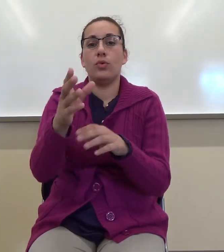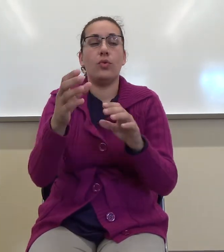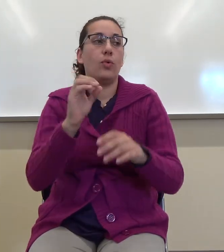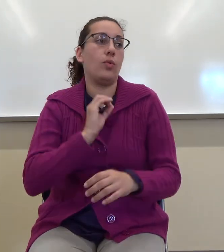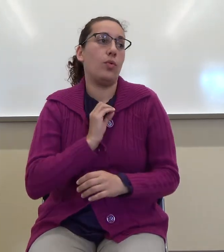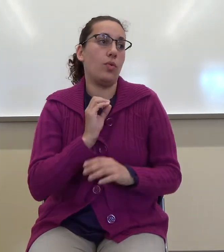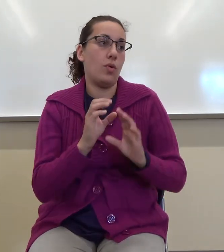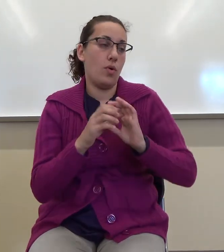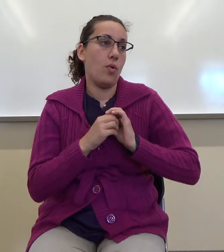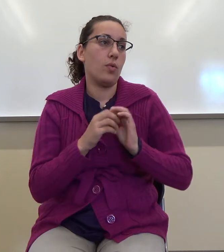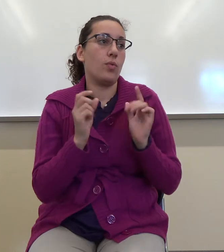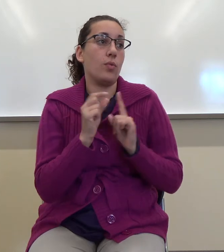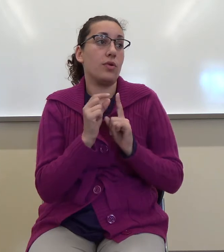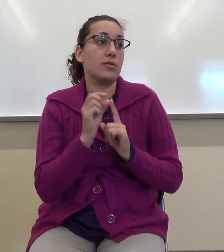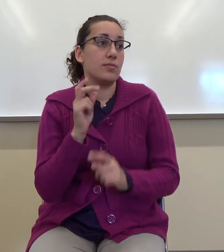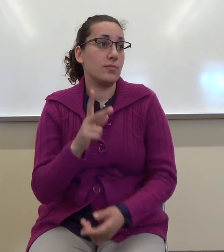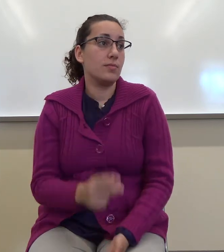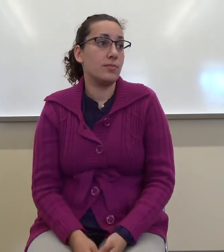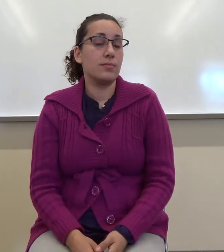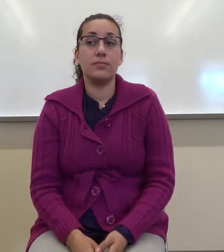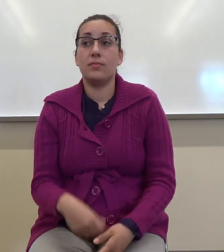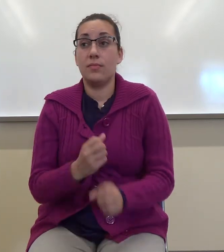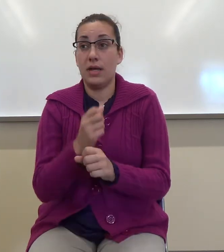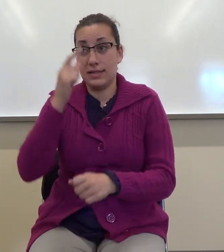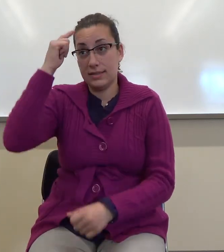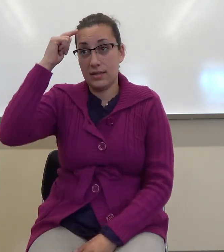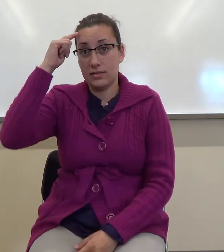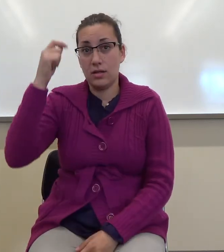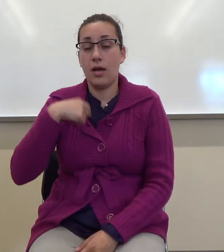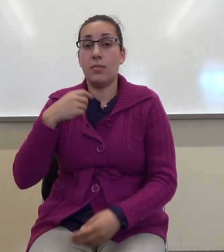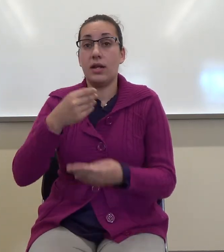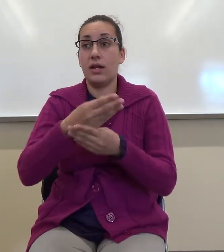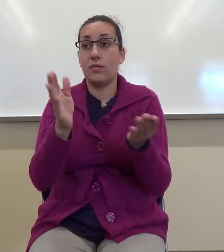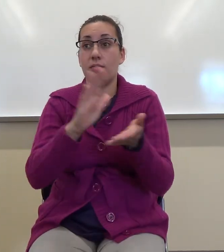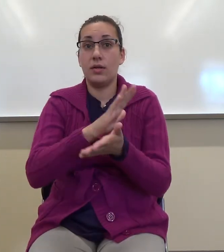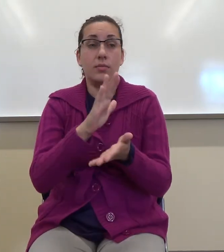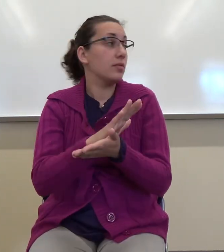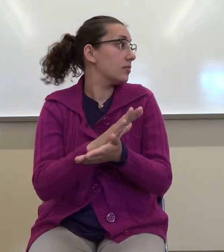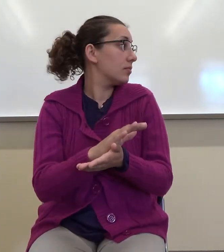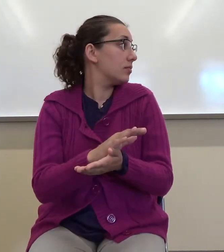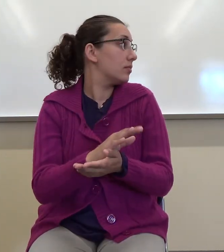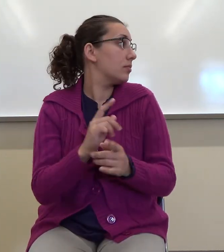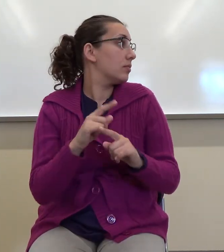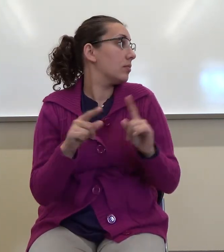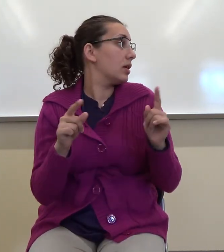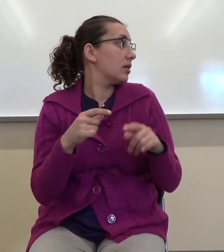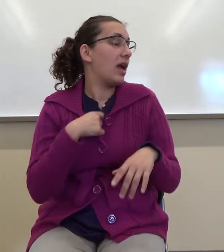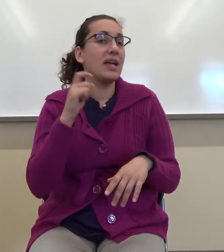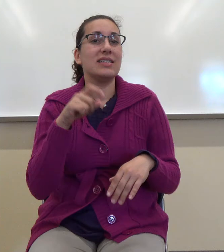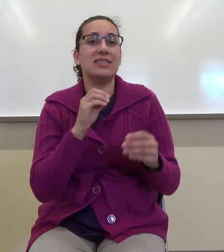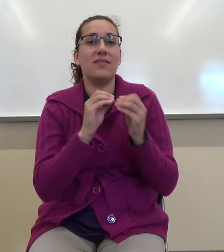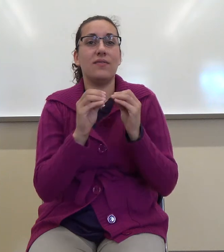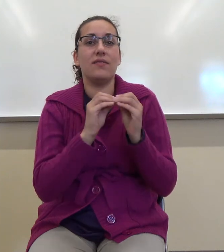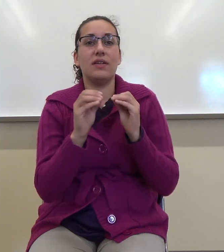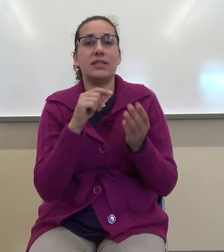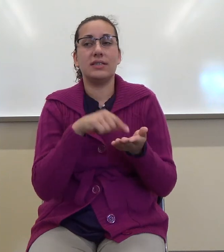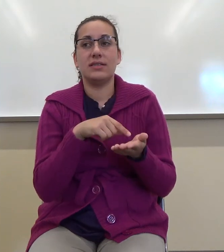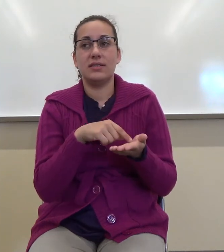that make sense? Okay, I'm going to go ahead and hand that out. Oh, I need to fix this actually.